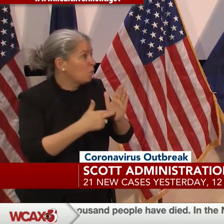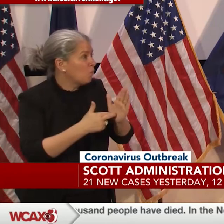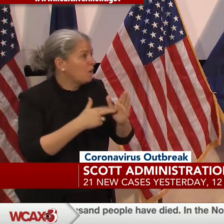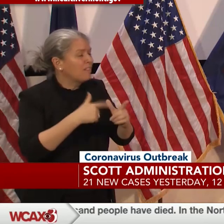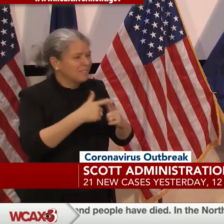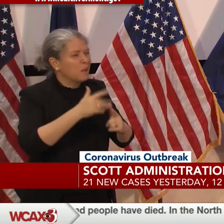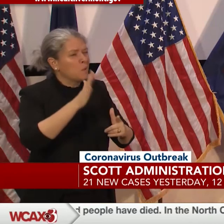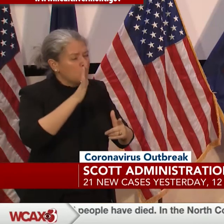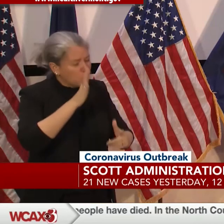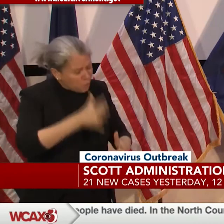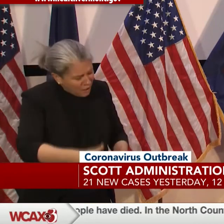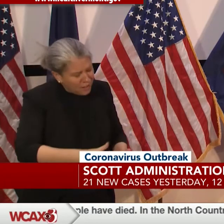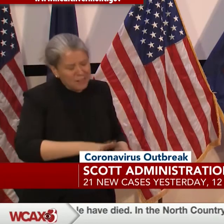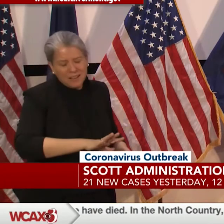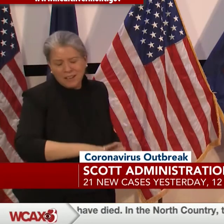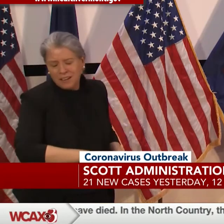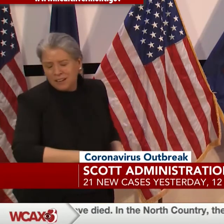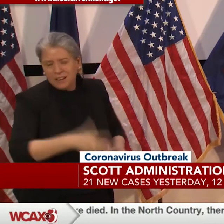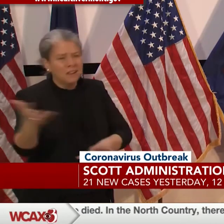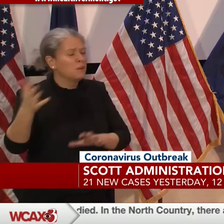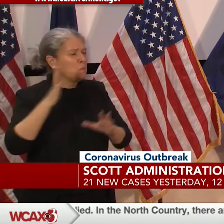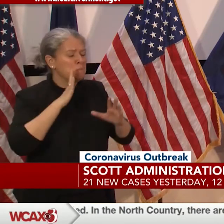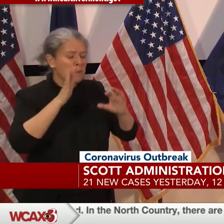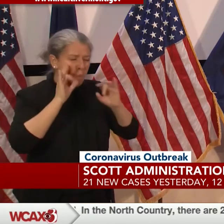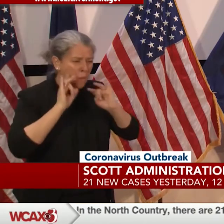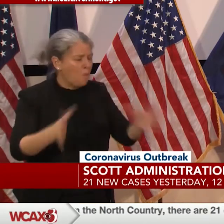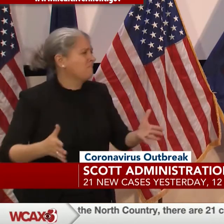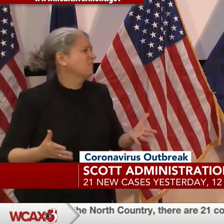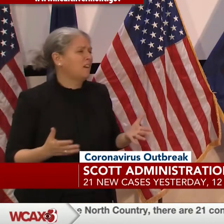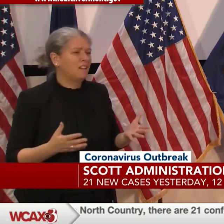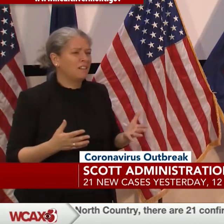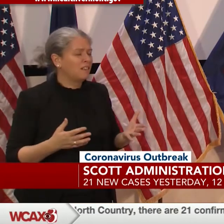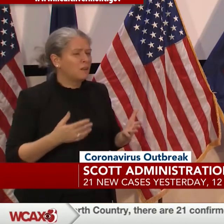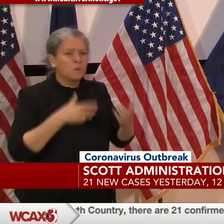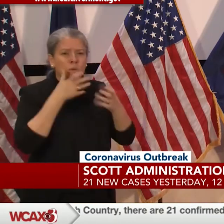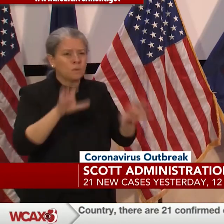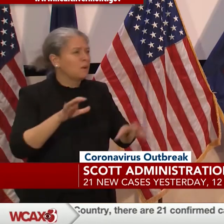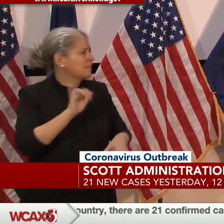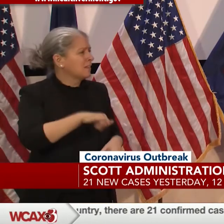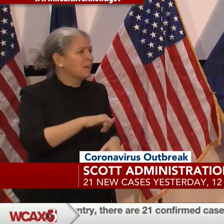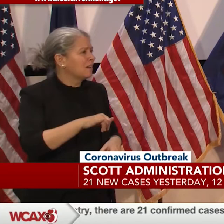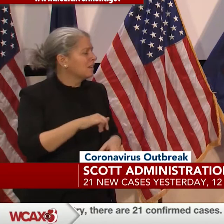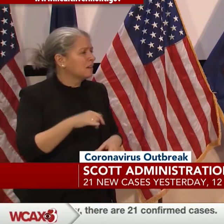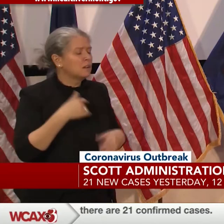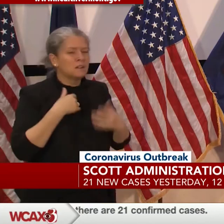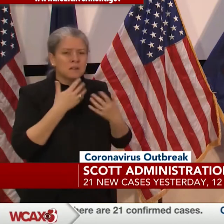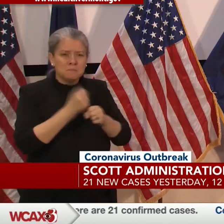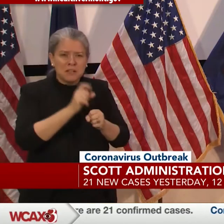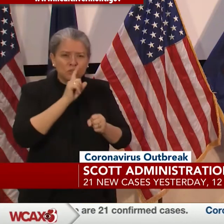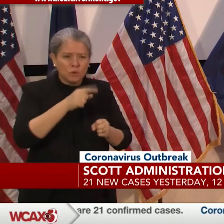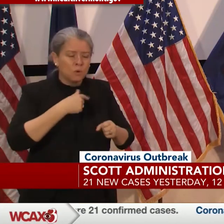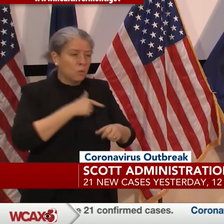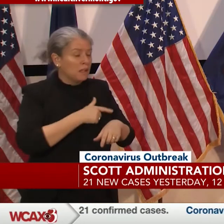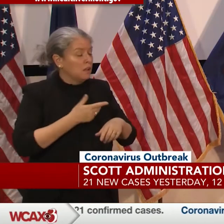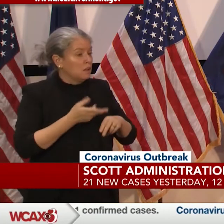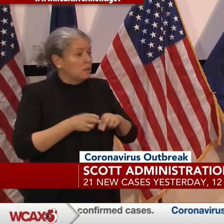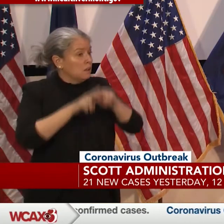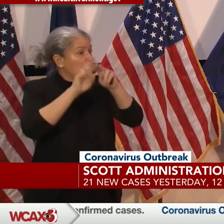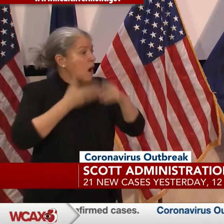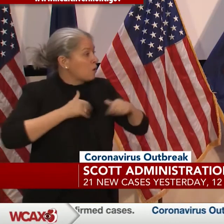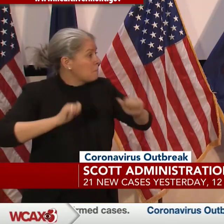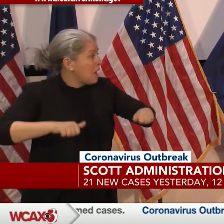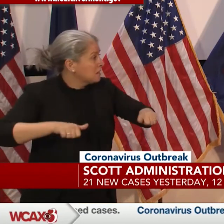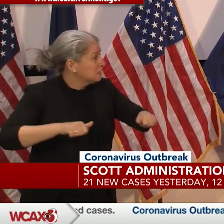it could overwhelm our healthcare system, and that's what we want to prevent. You know, we need to make sure that we're increasing the capacity, lift that